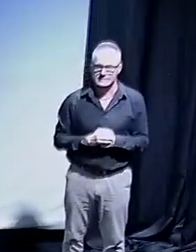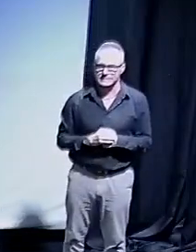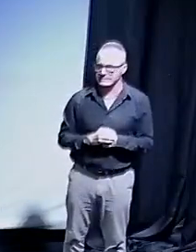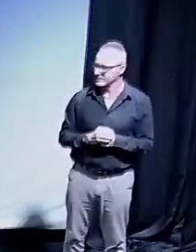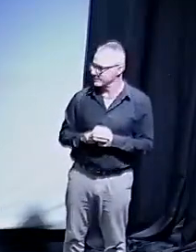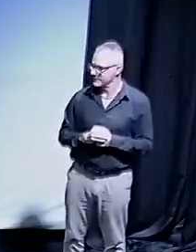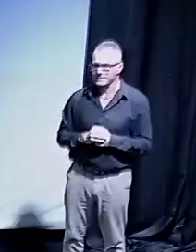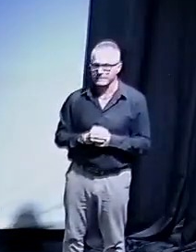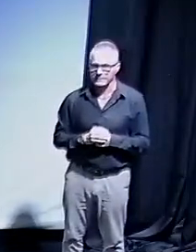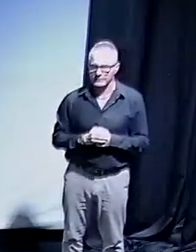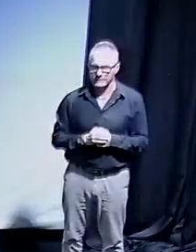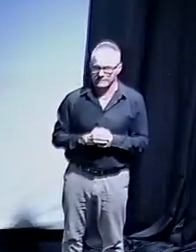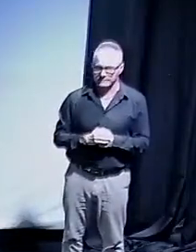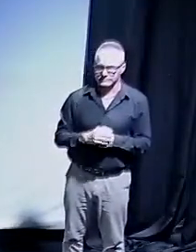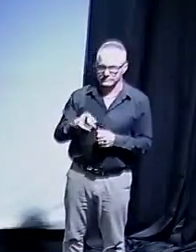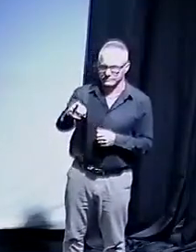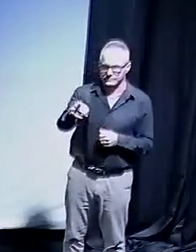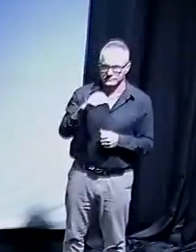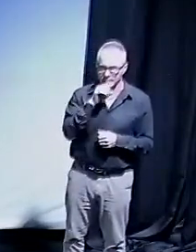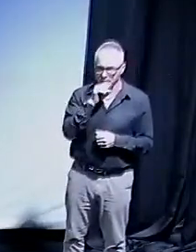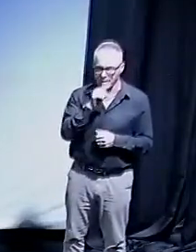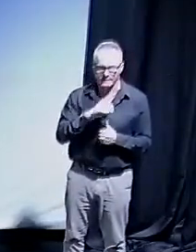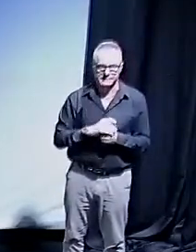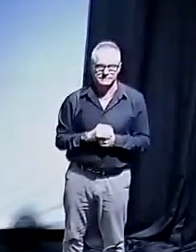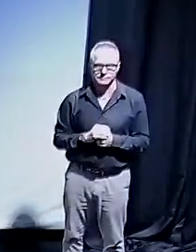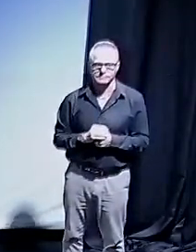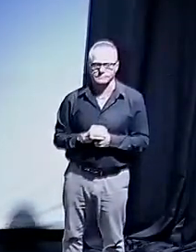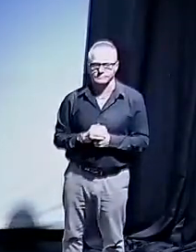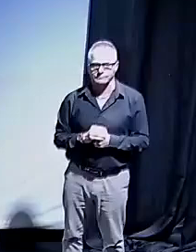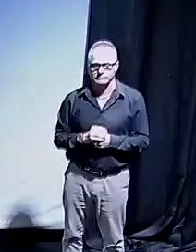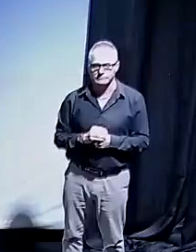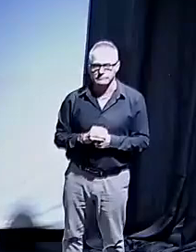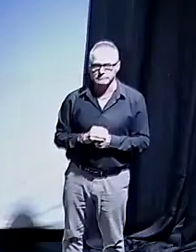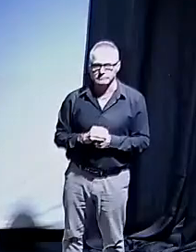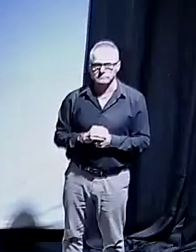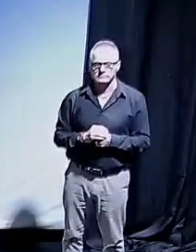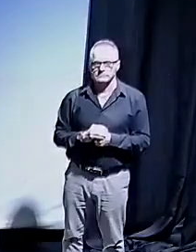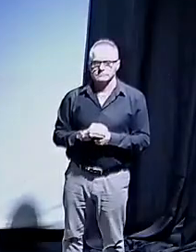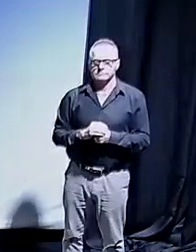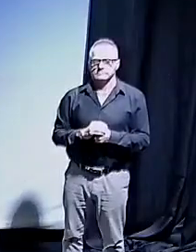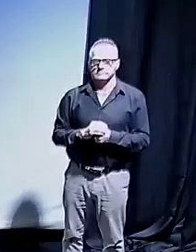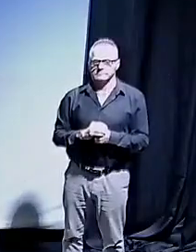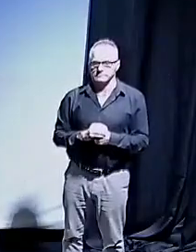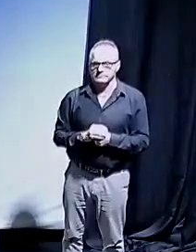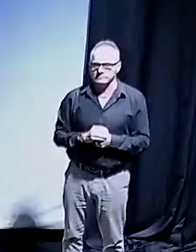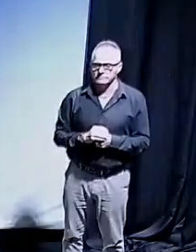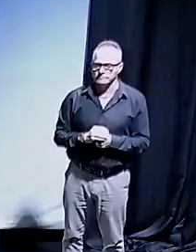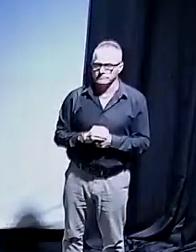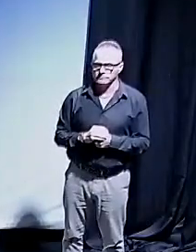Yeah. We've got a gentleman here. Have you got any others so we can make sure we get the microphones sort of flowing?